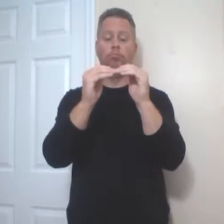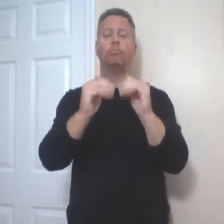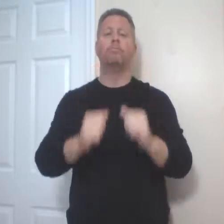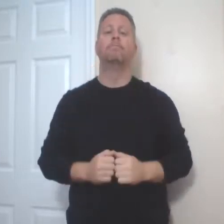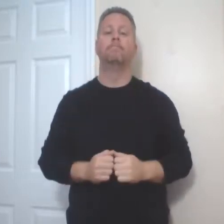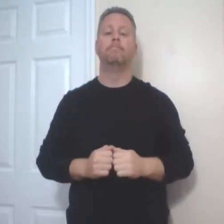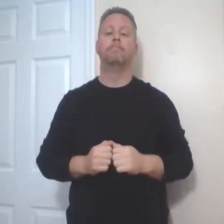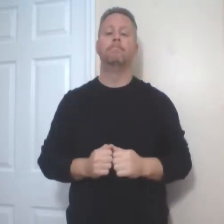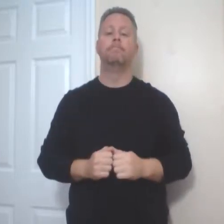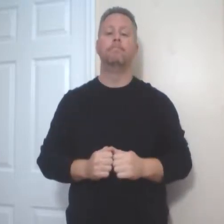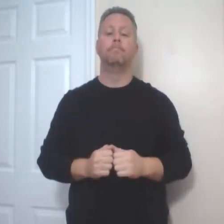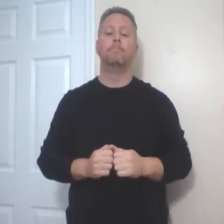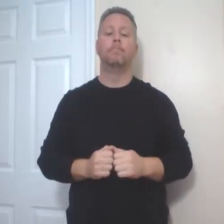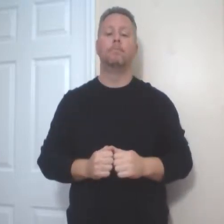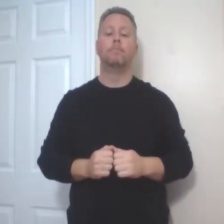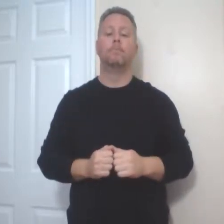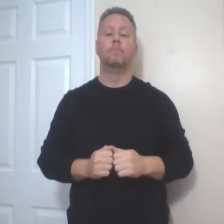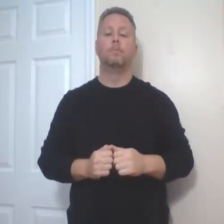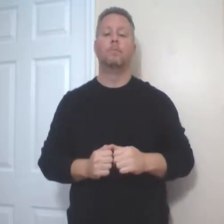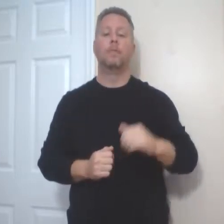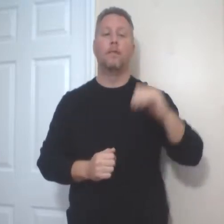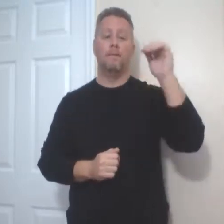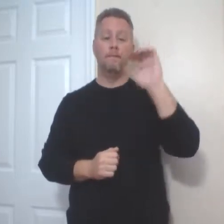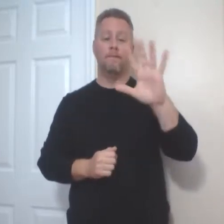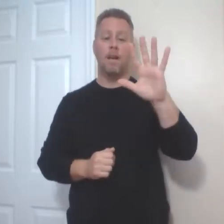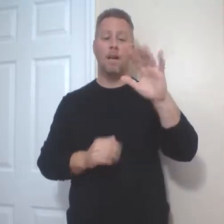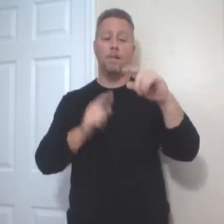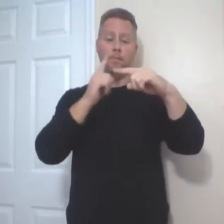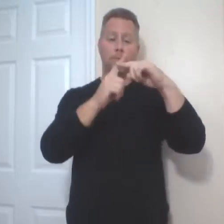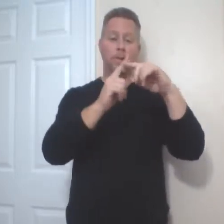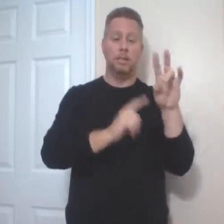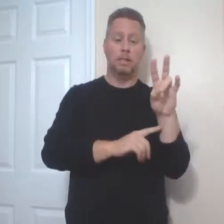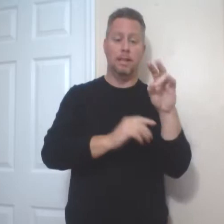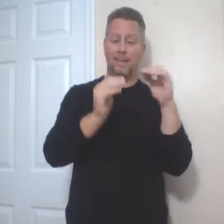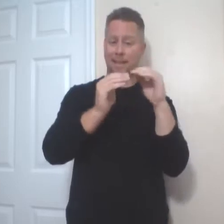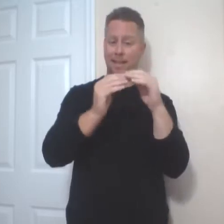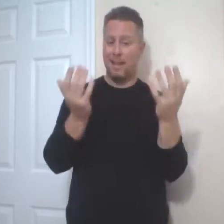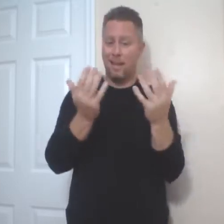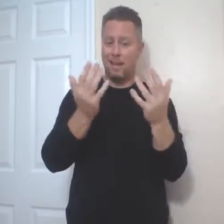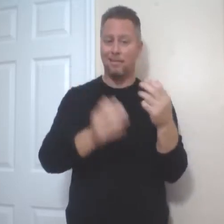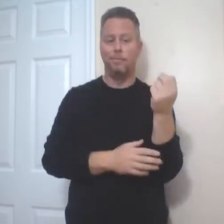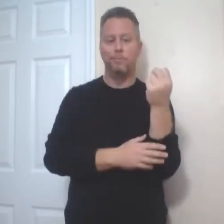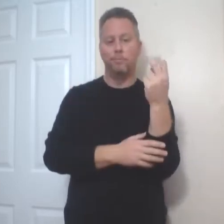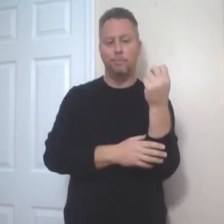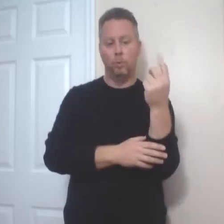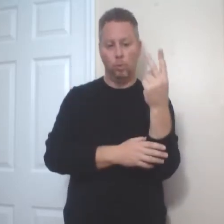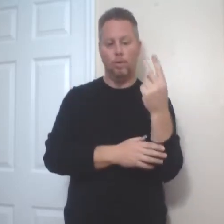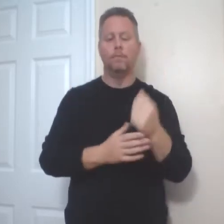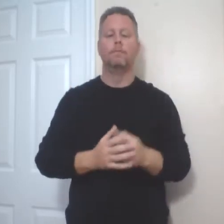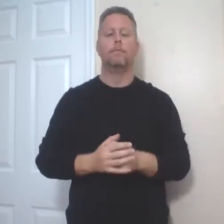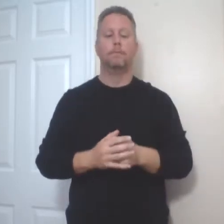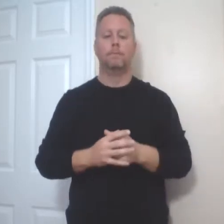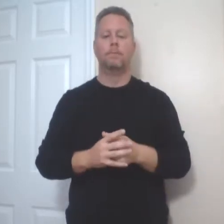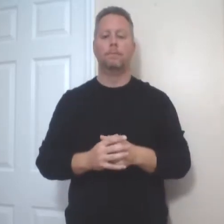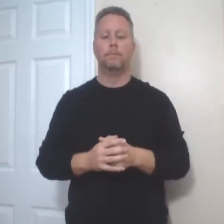3x is equal to 5 plus 7. I can simplify that. 5 plus 7